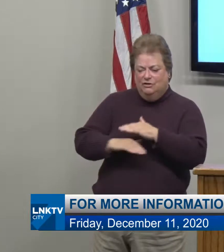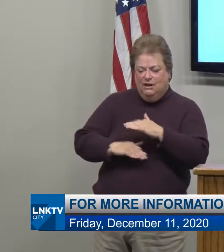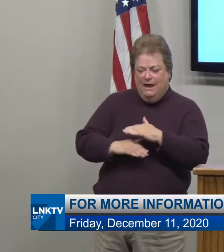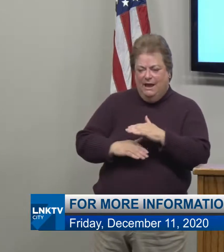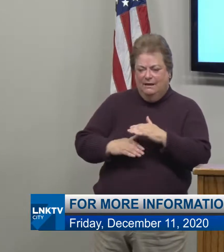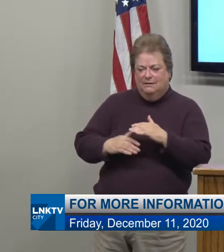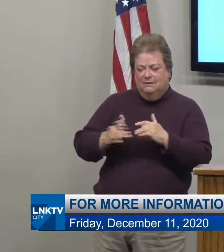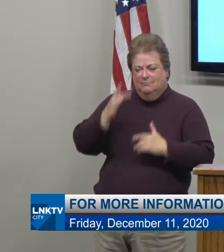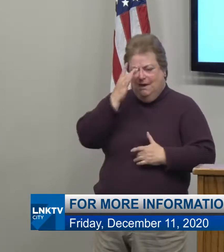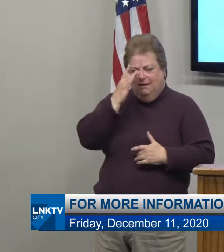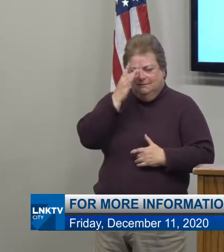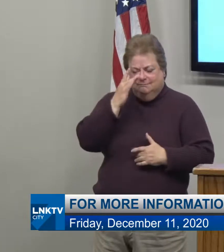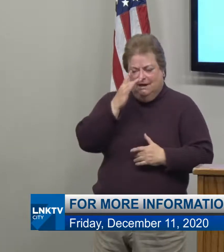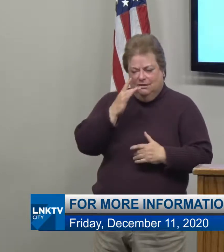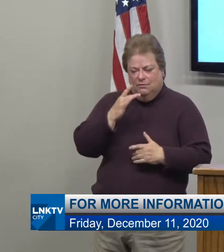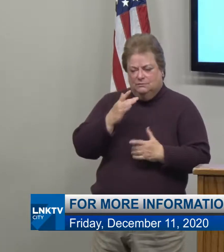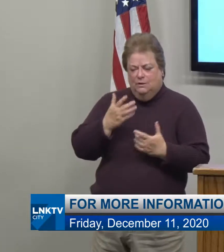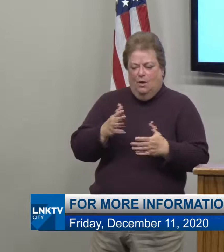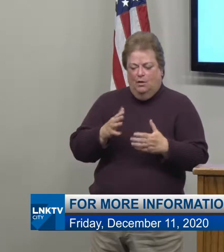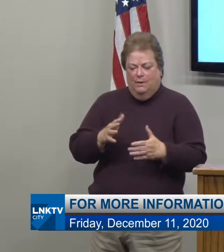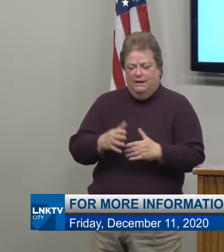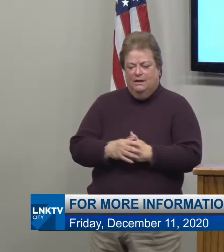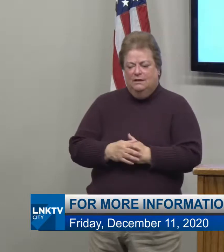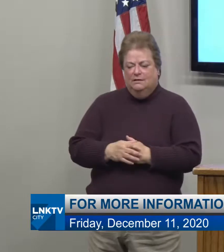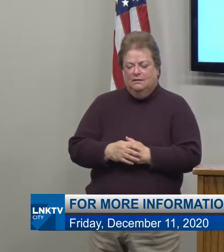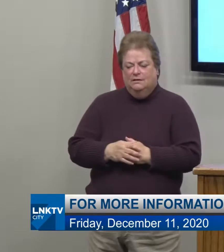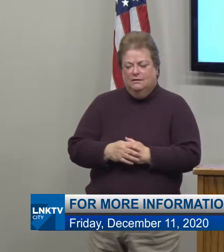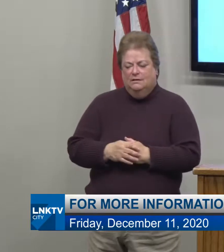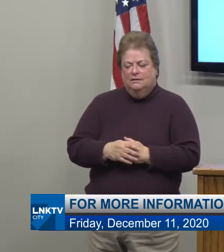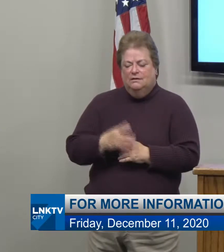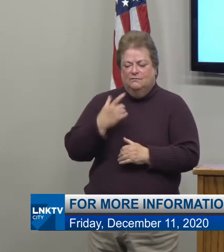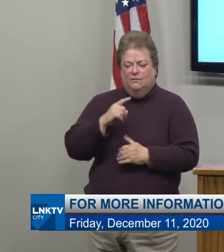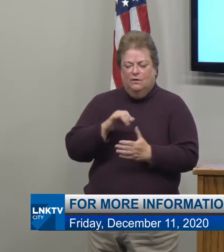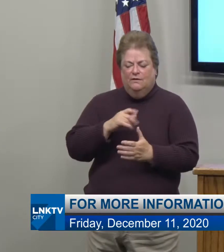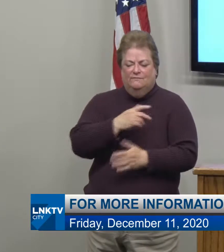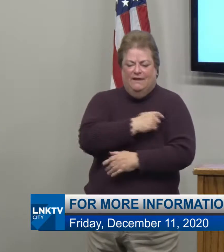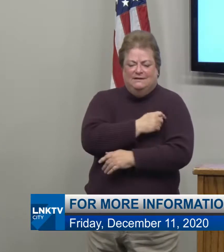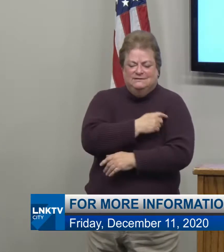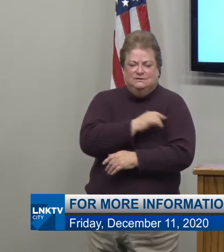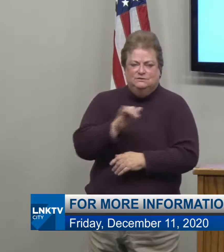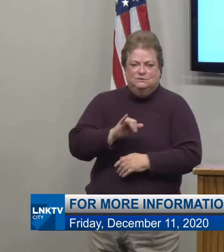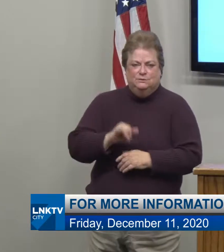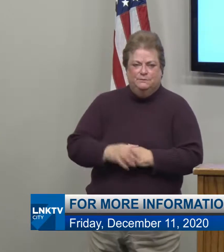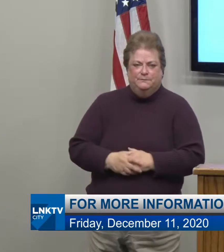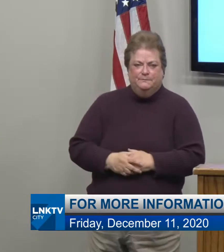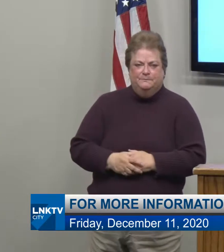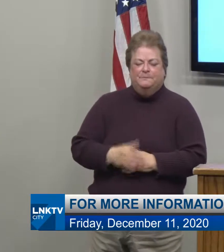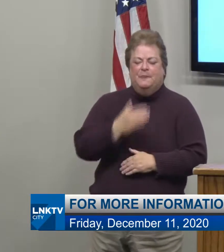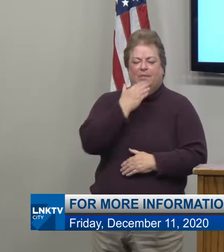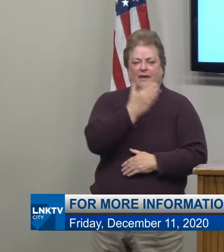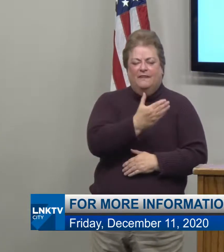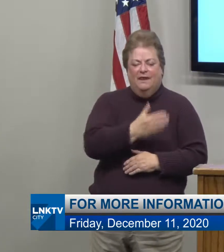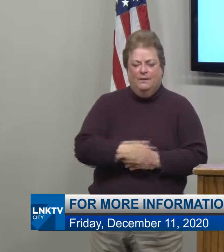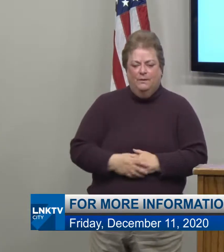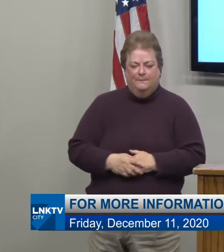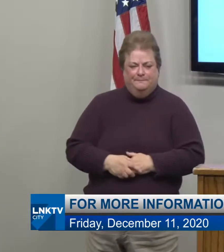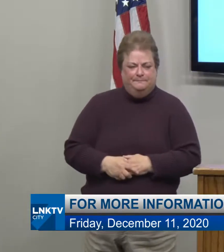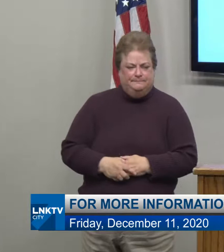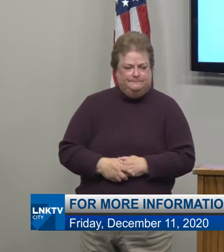well in those earlier opportunities for vaccine. All right, thank you.